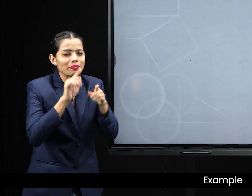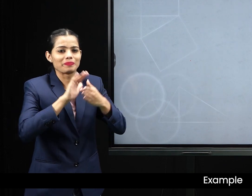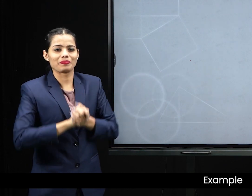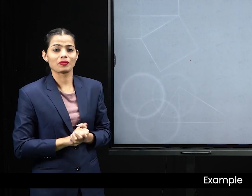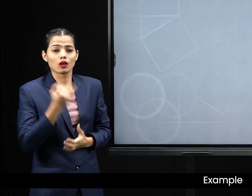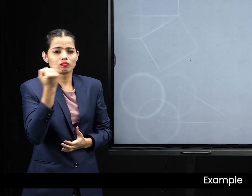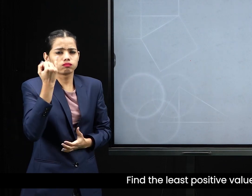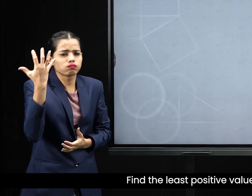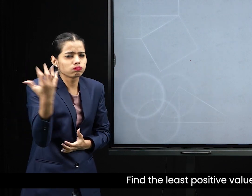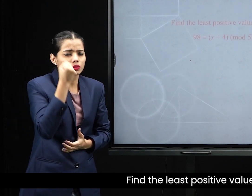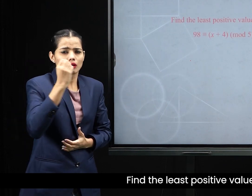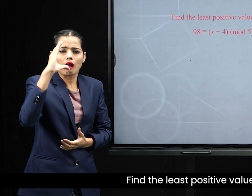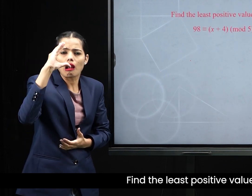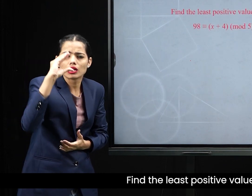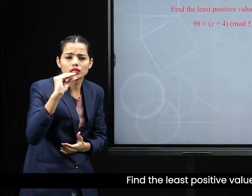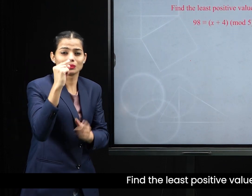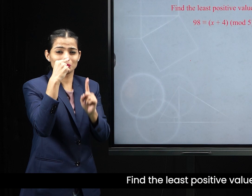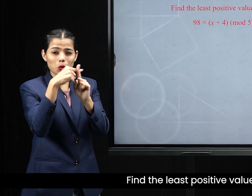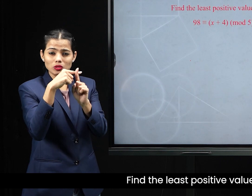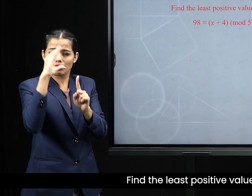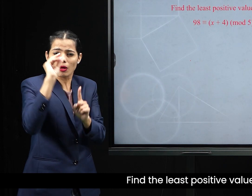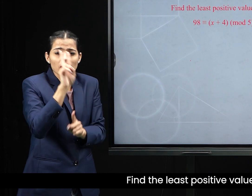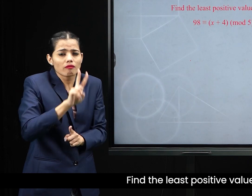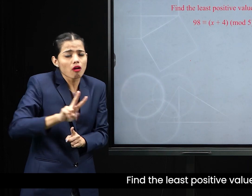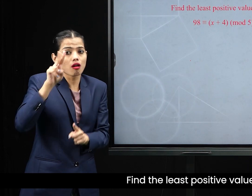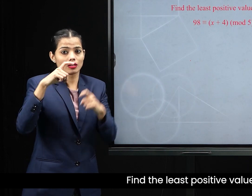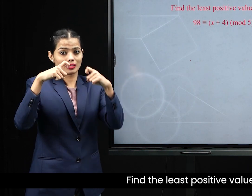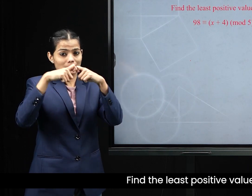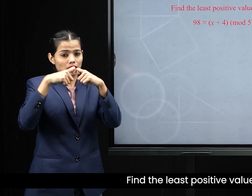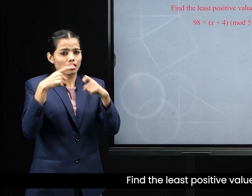Example, find the least positive value of x such that